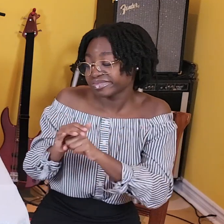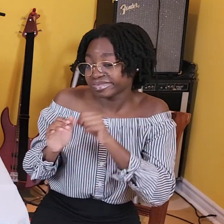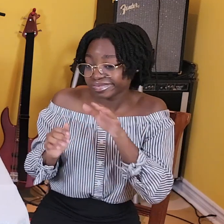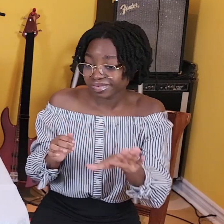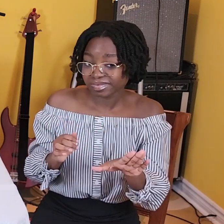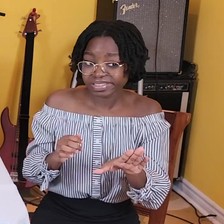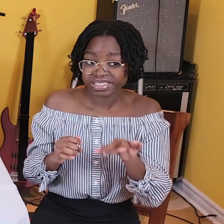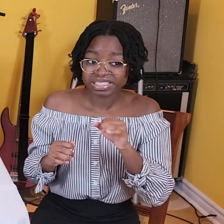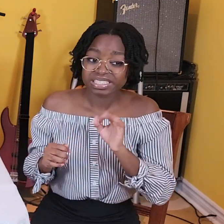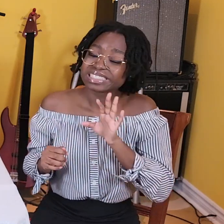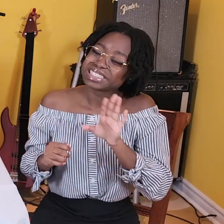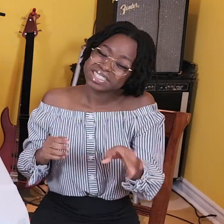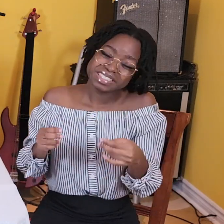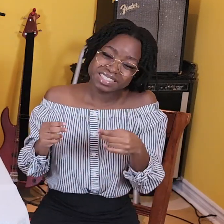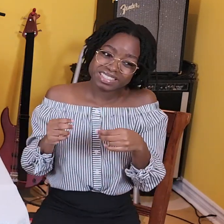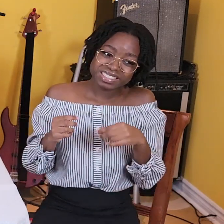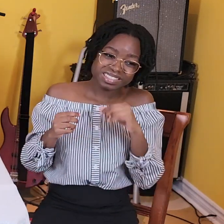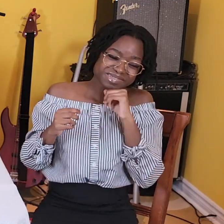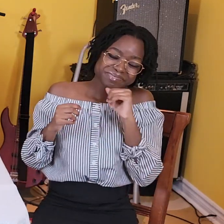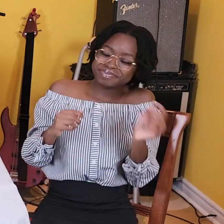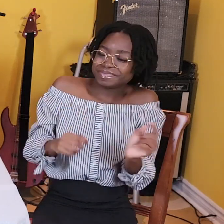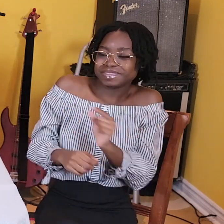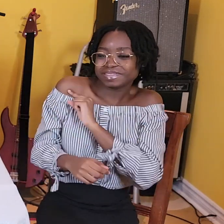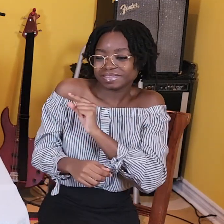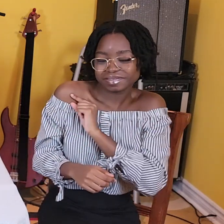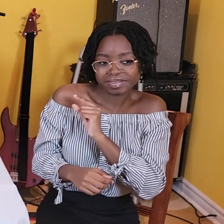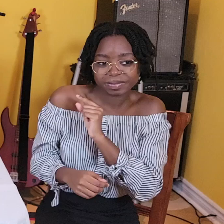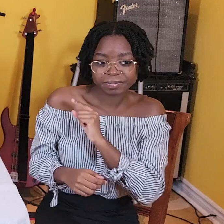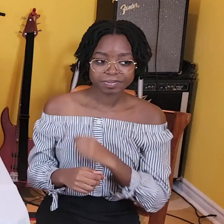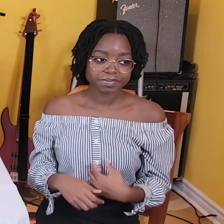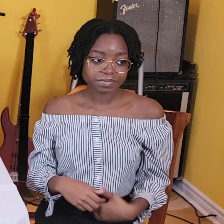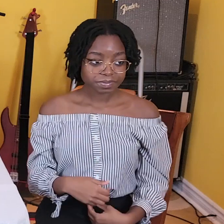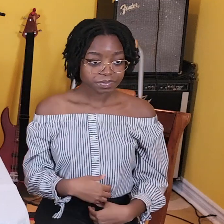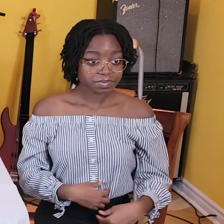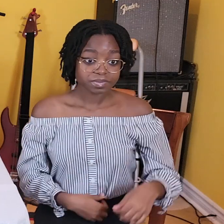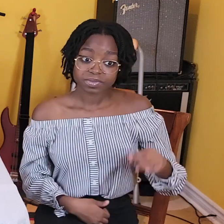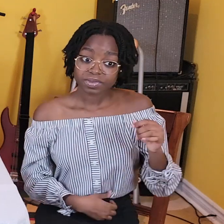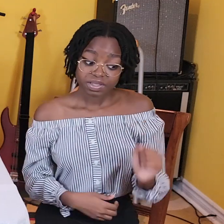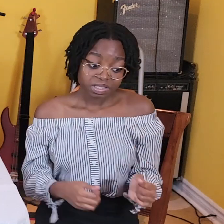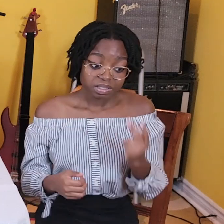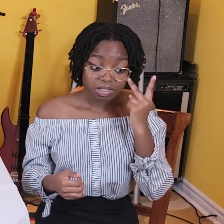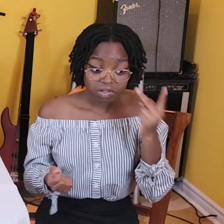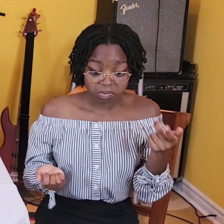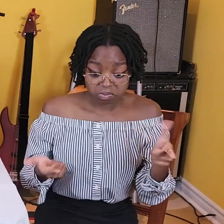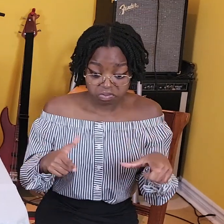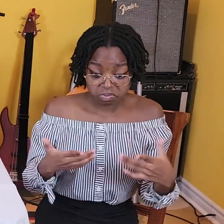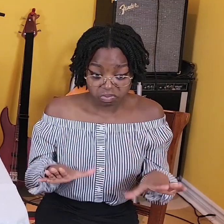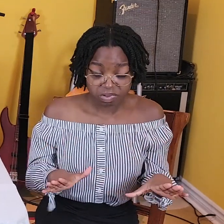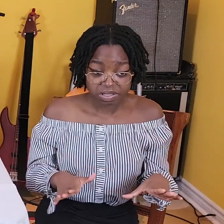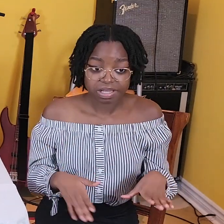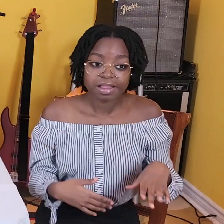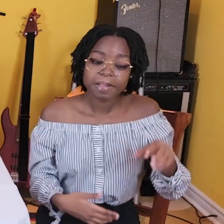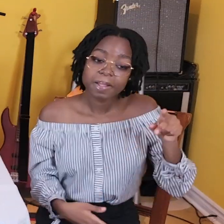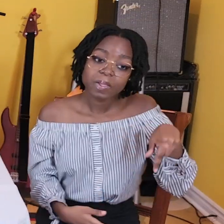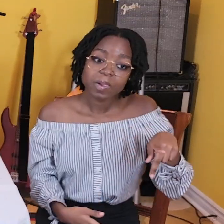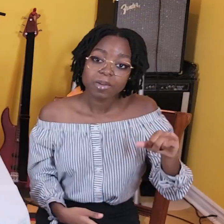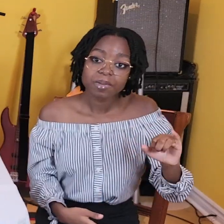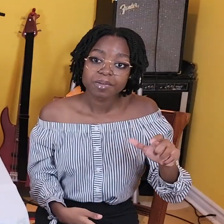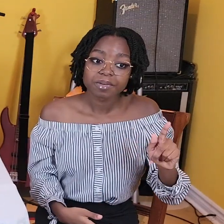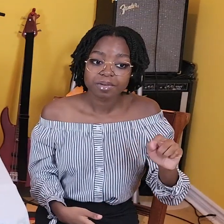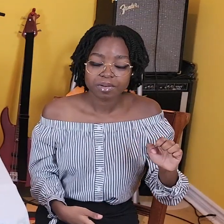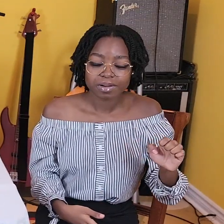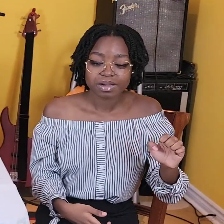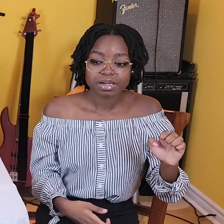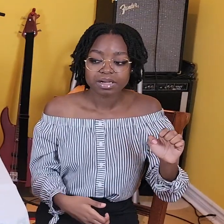you. So we see what happened. Pilate found no fault in him, yet still he gave him over to be crucified.